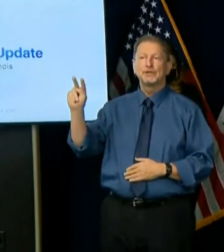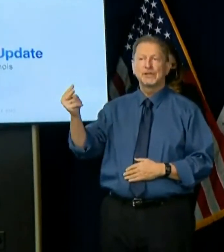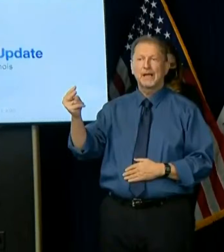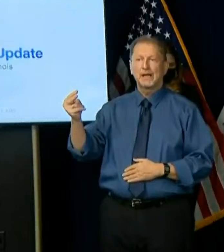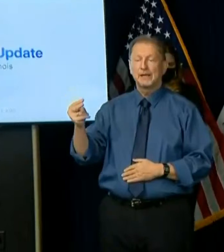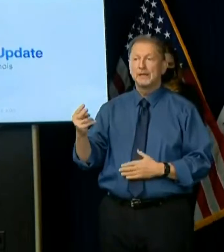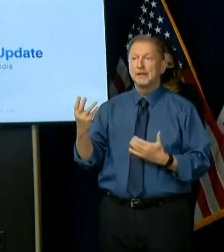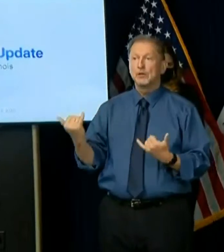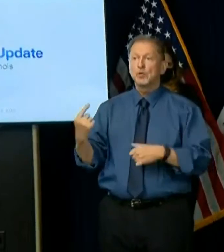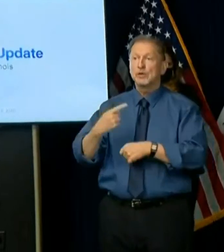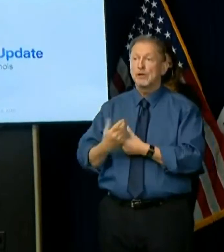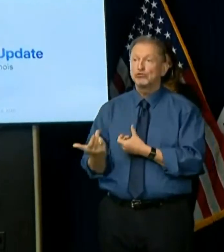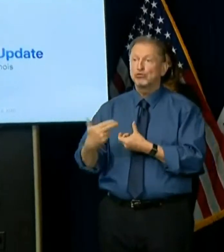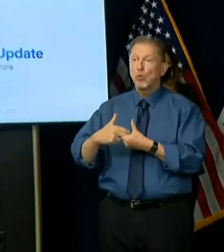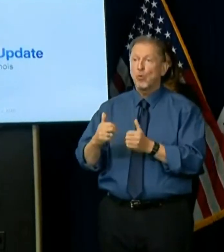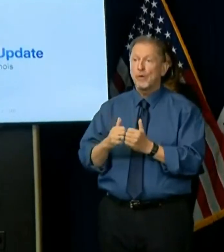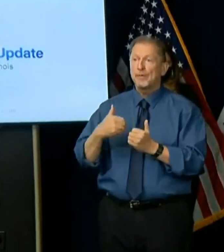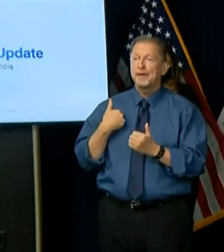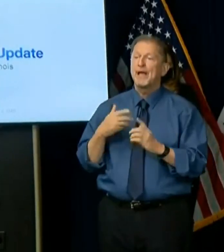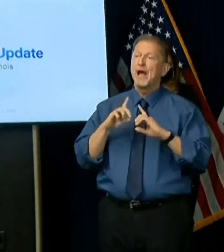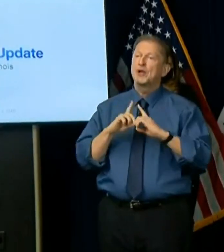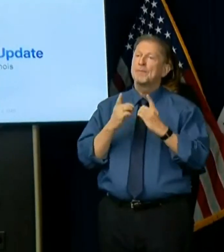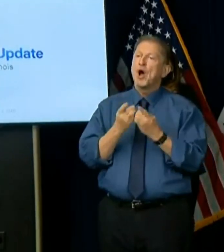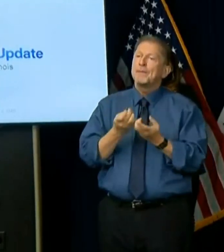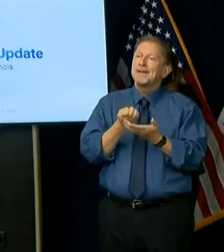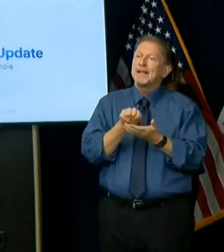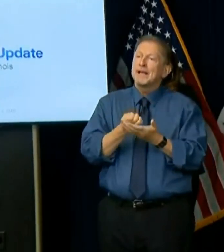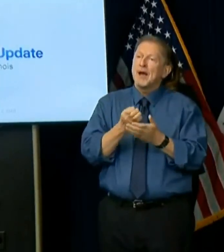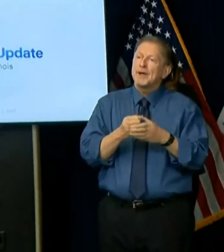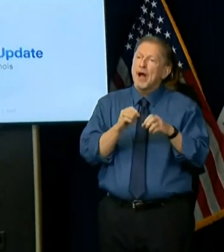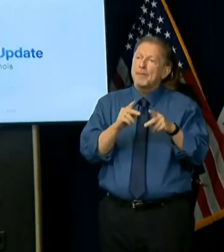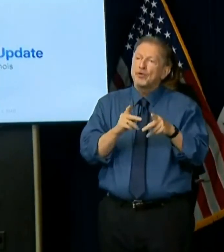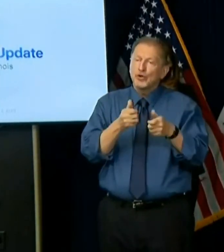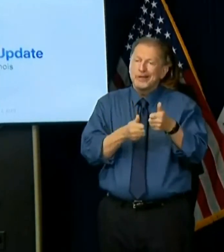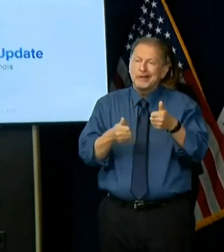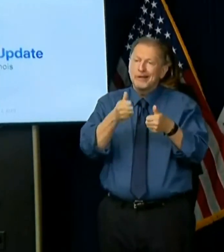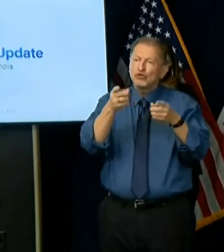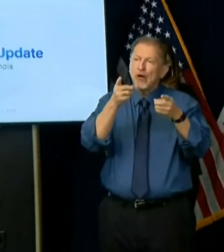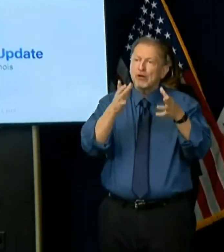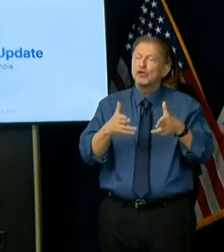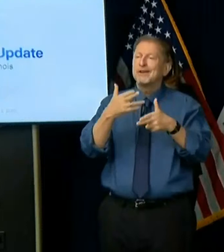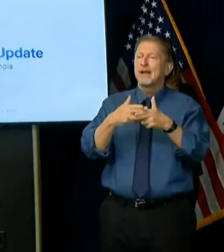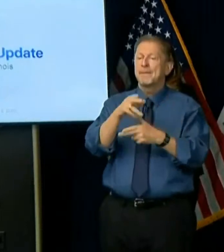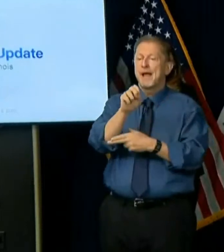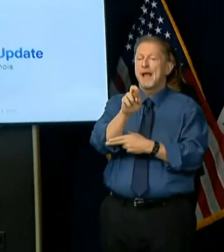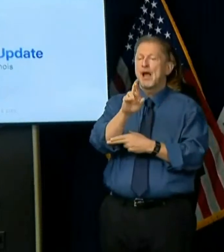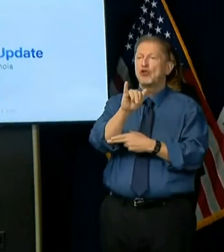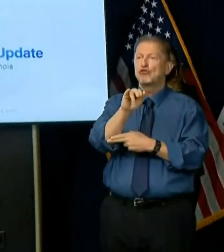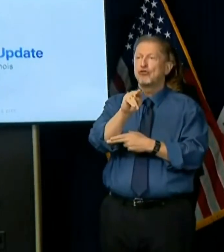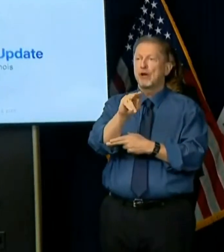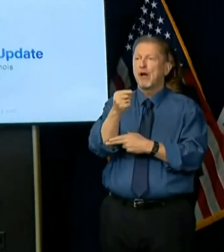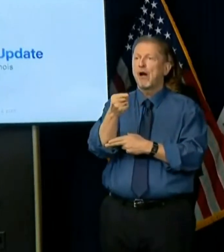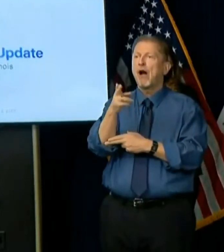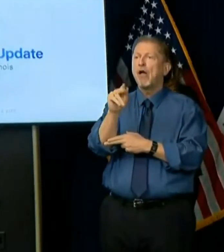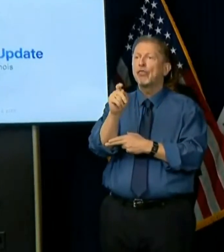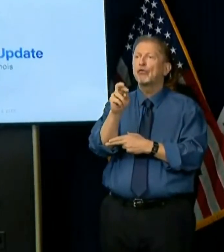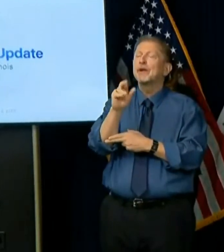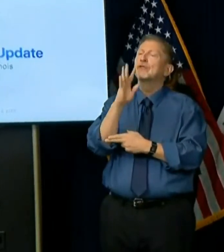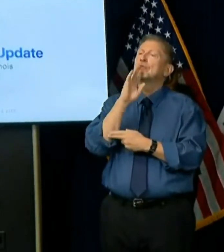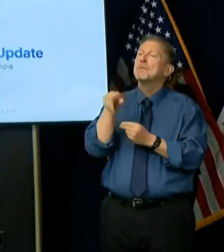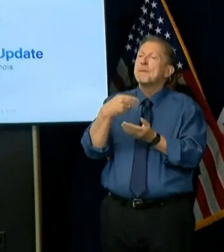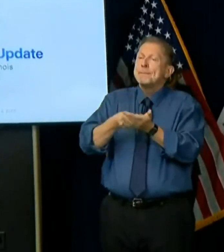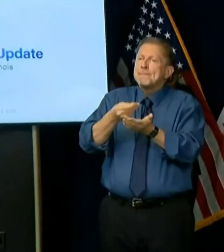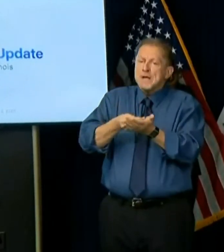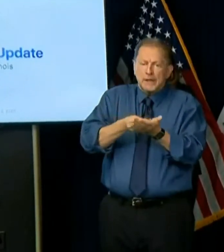joined today by our Department of Commerce and Economic Opportunity Director, Aaron Guthrie, to talk about the financial support that